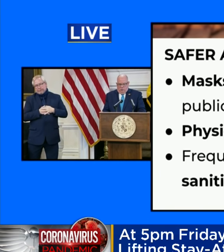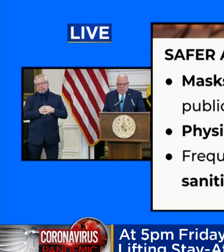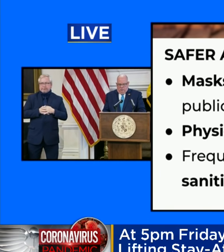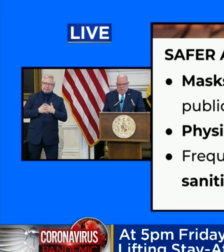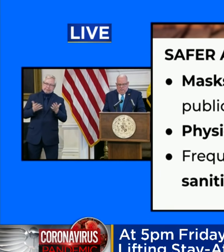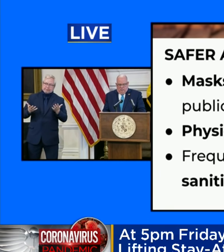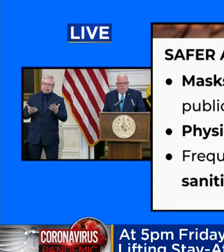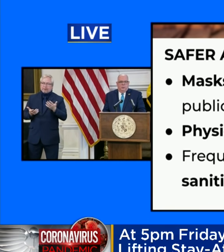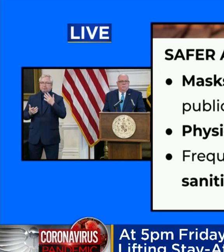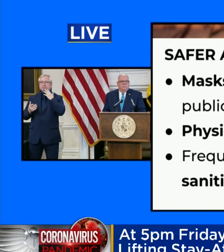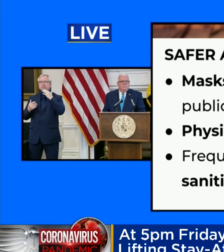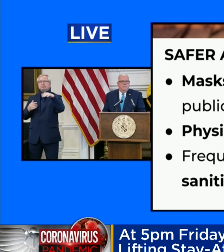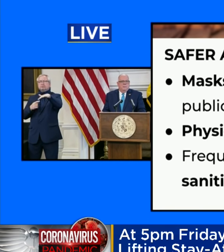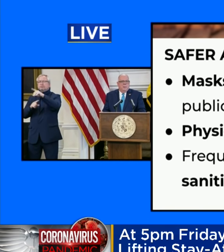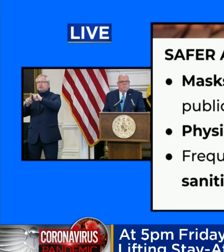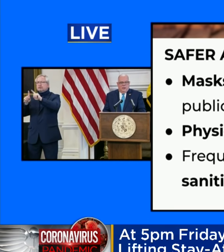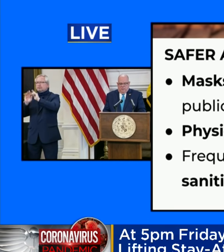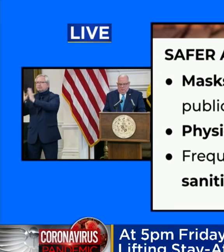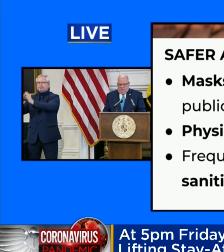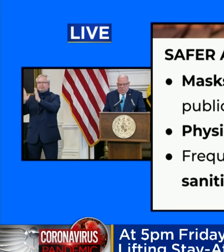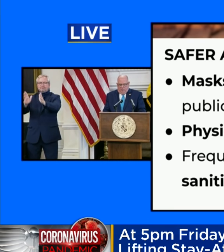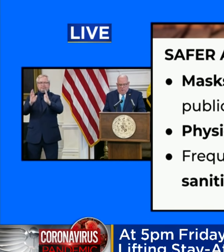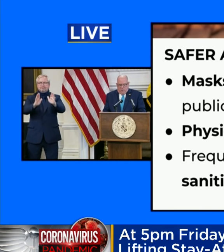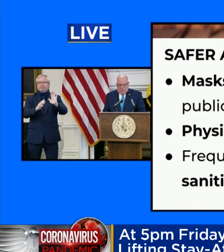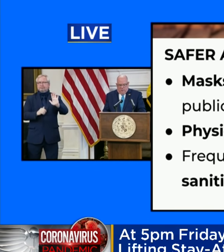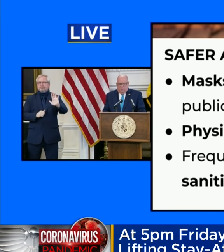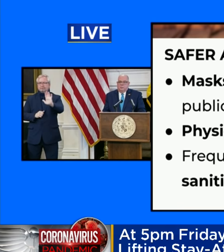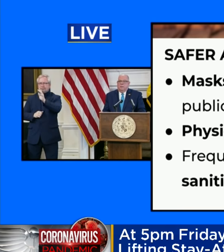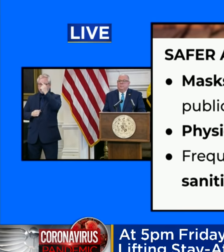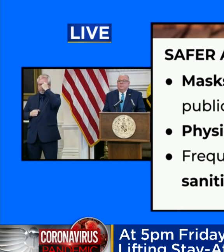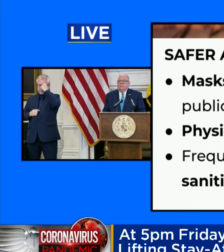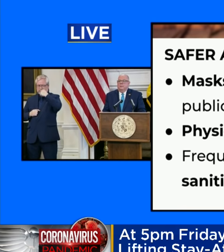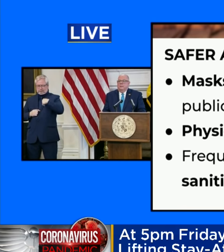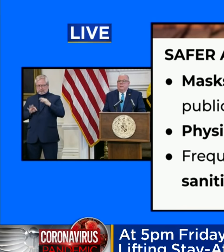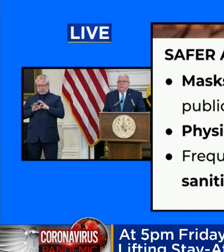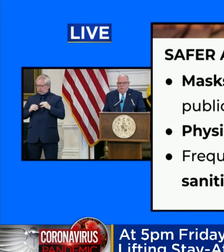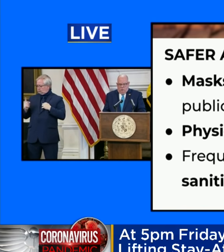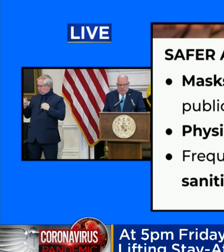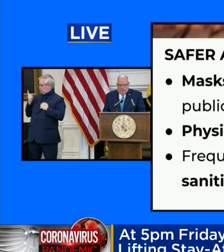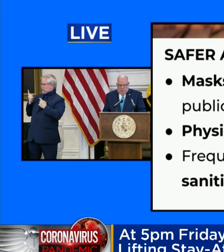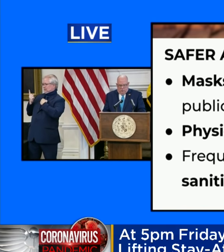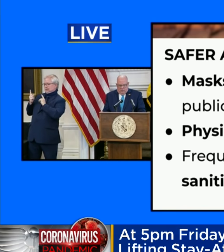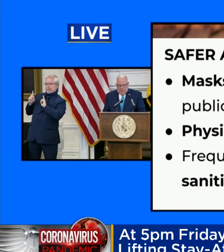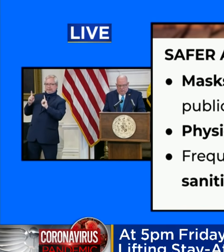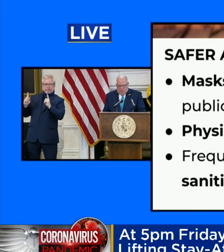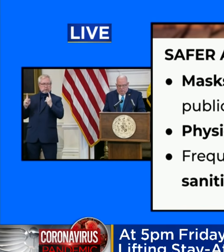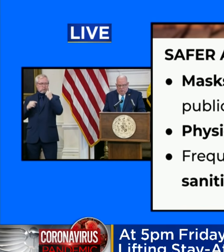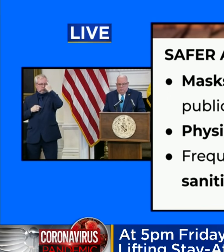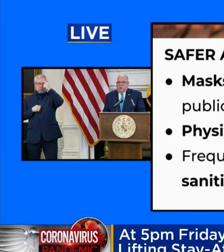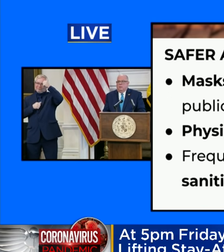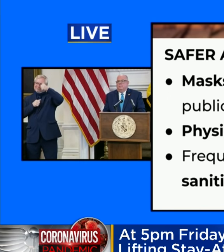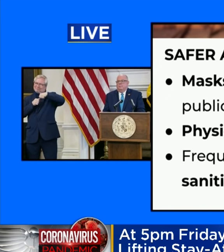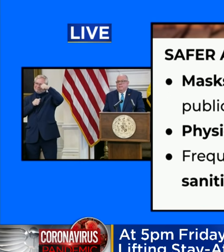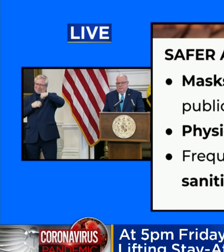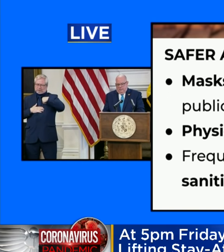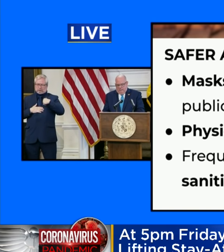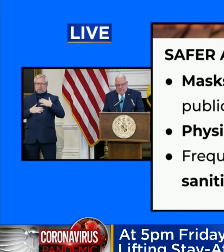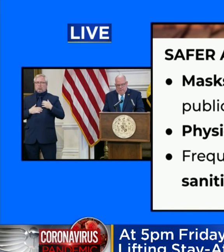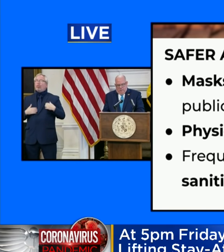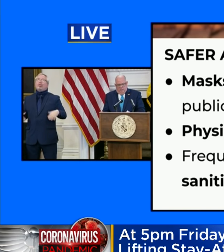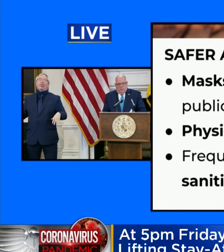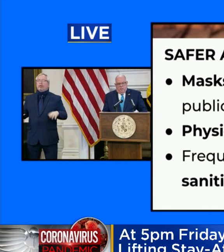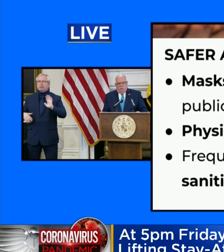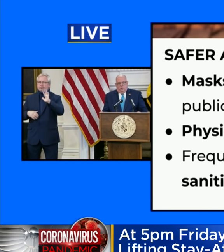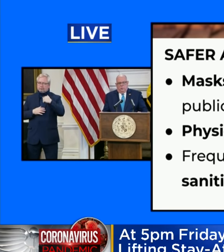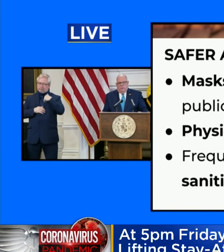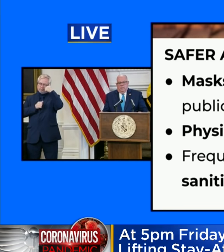Marylanders should continue practicing physical distancing and trying to stay 6 feet apart and